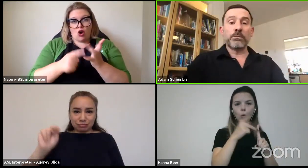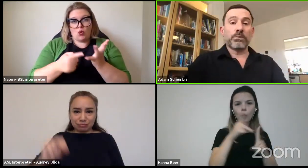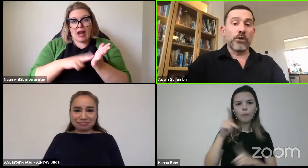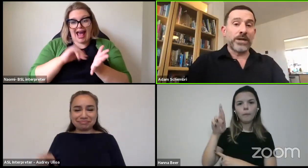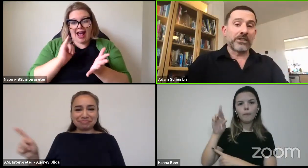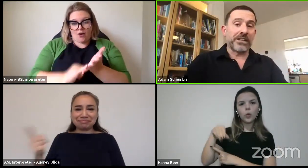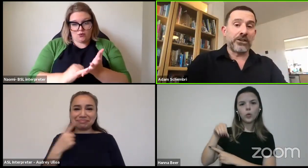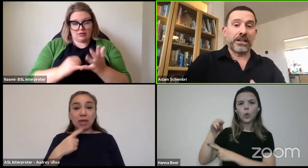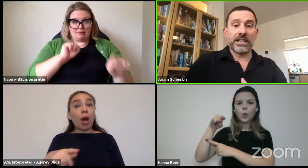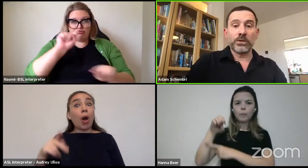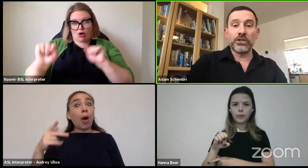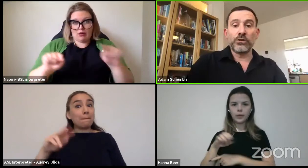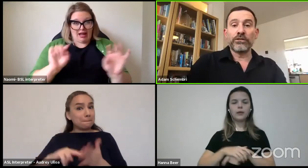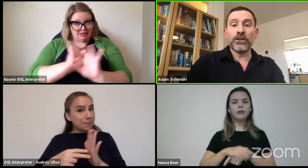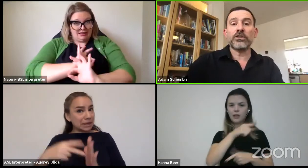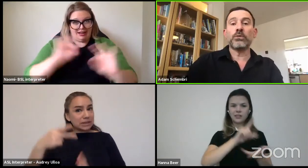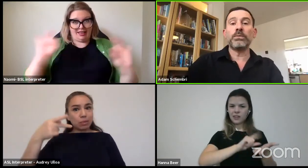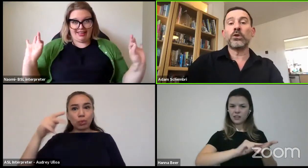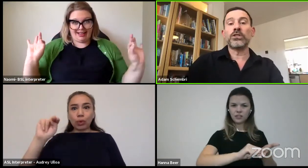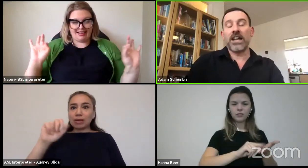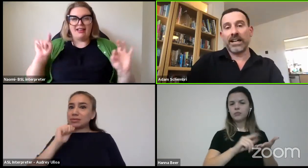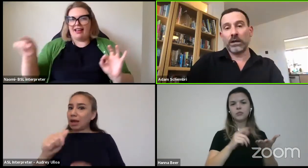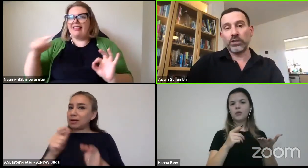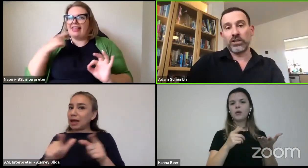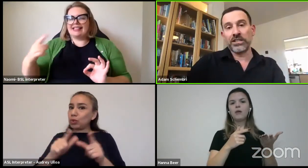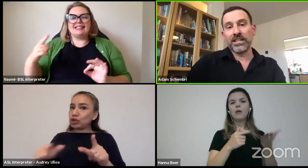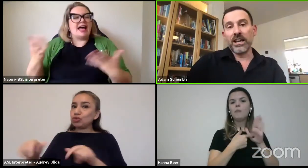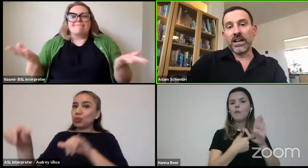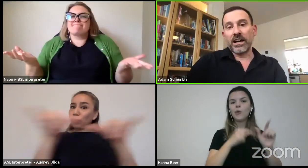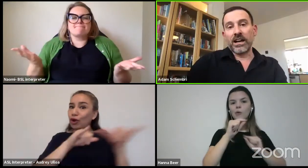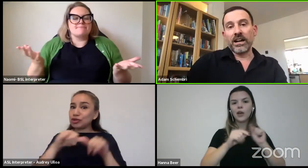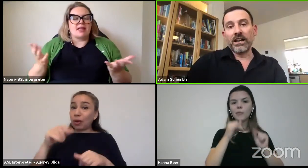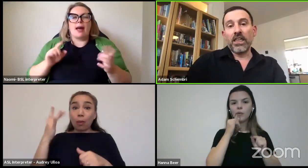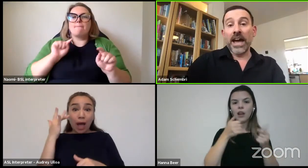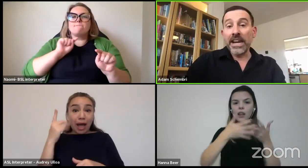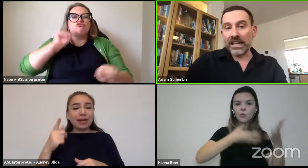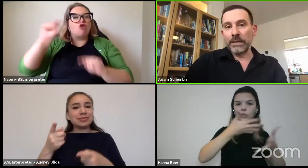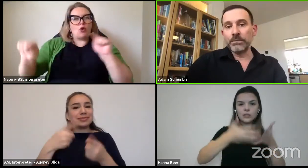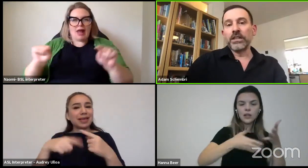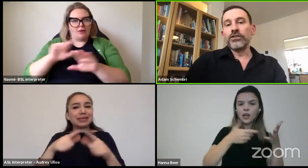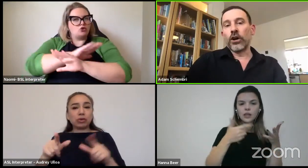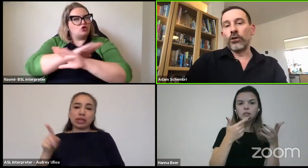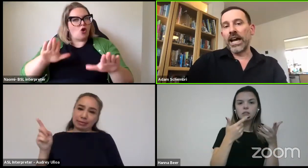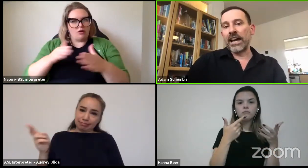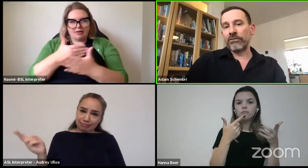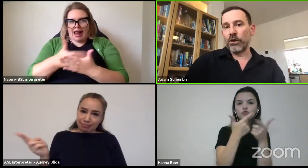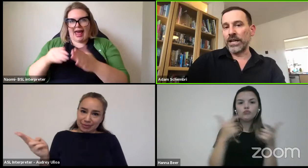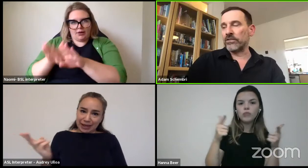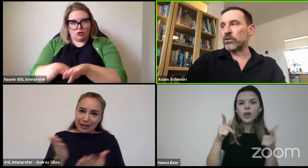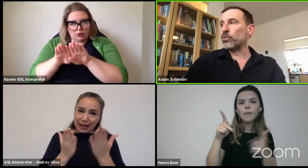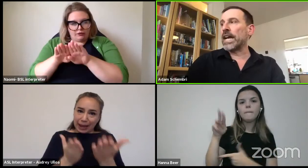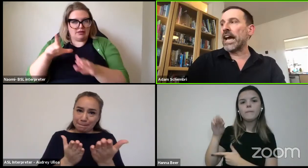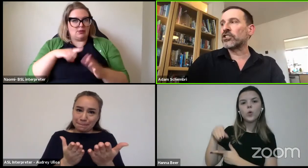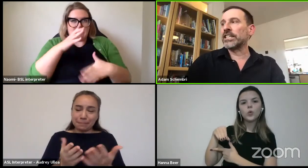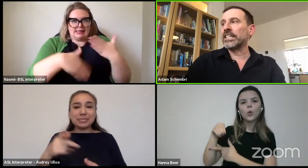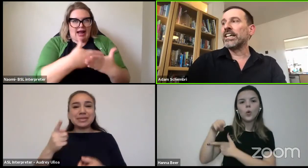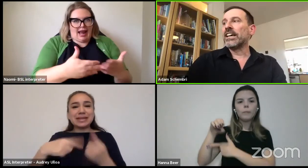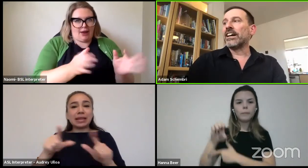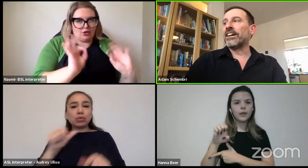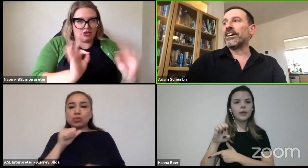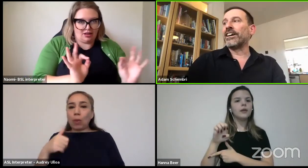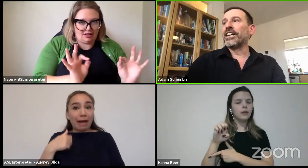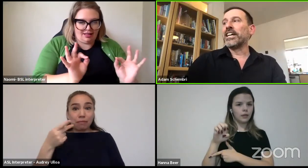means that pronouns are not a language universal because sign languages, they claimed, don't have pronouns. We